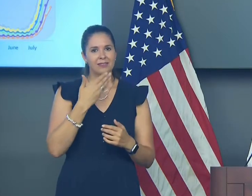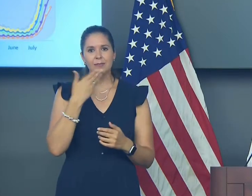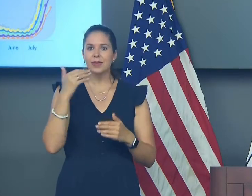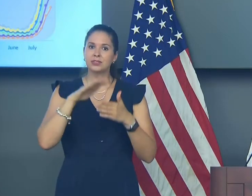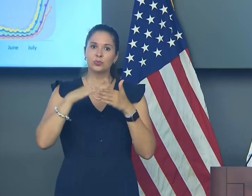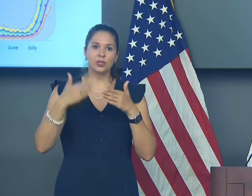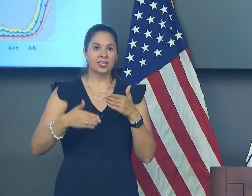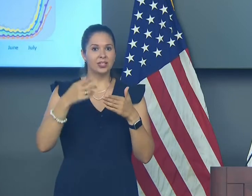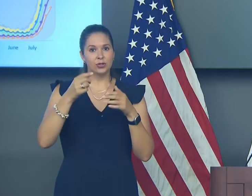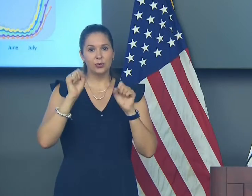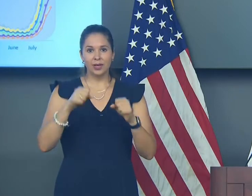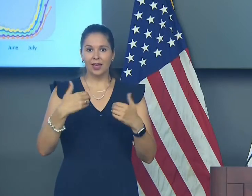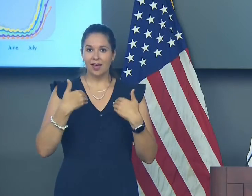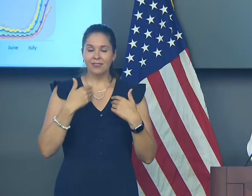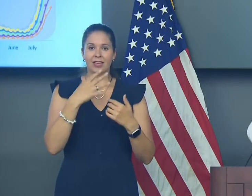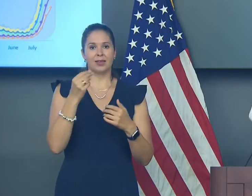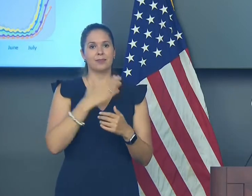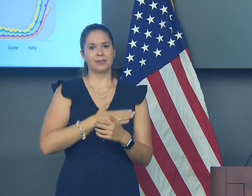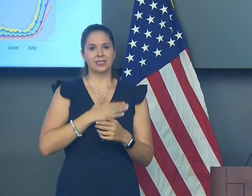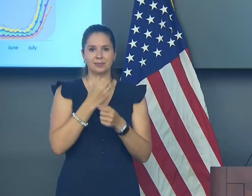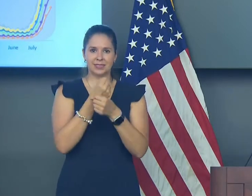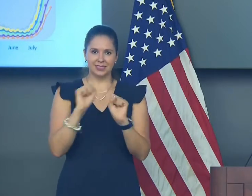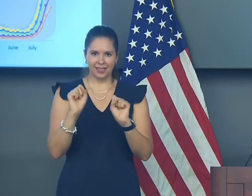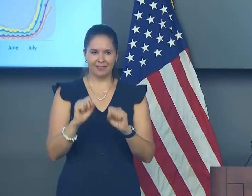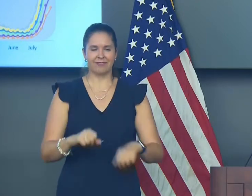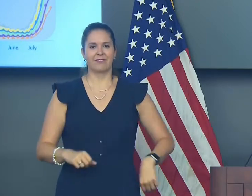have, and please be safe.